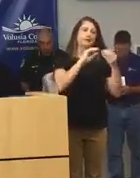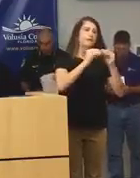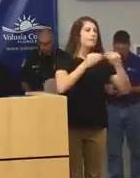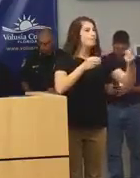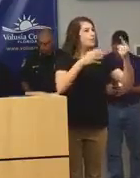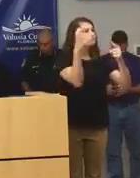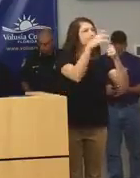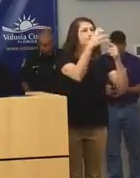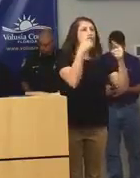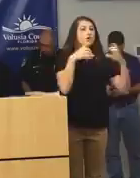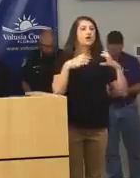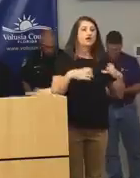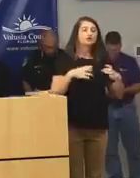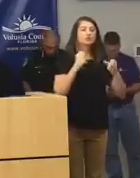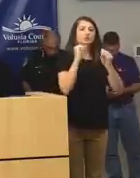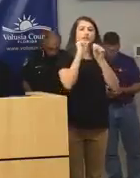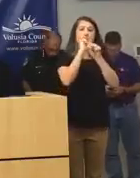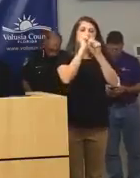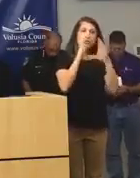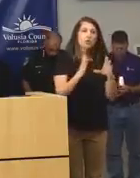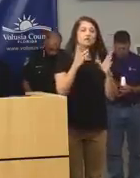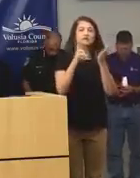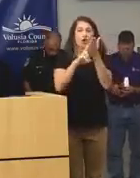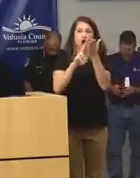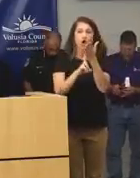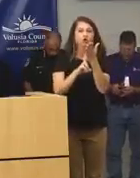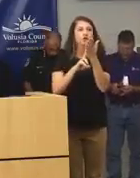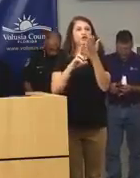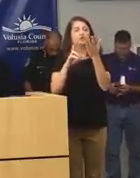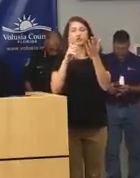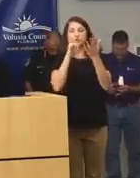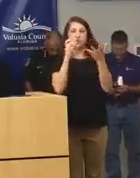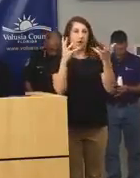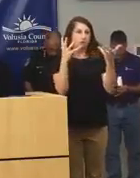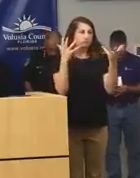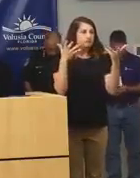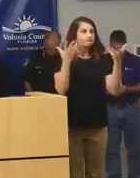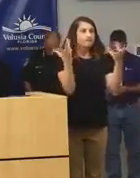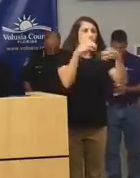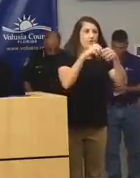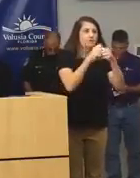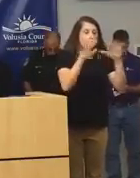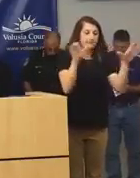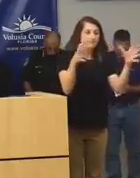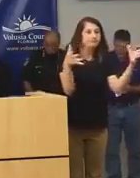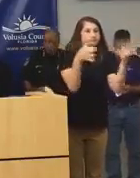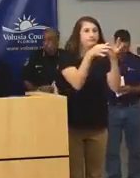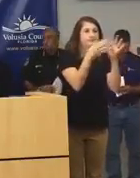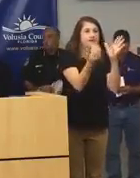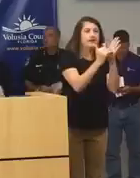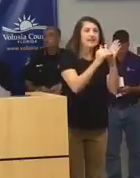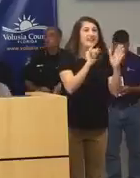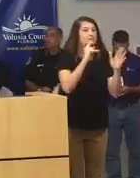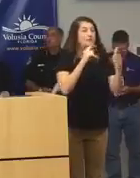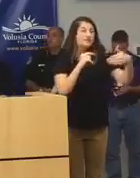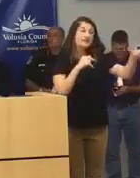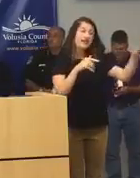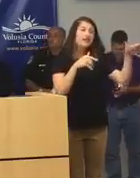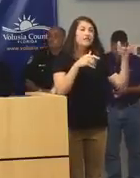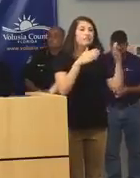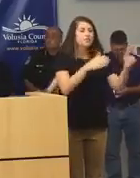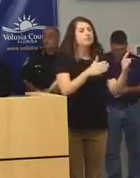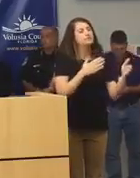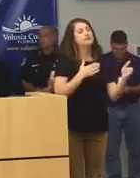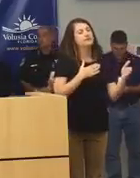for our customers, for our employees, and contractors assisting with restoration. If you can stay off the roads, please do.